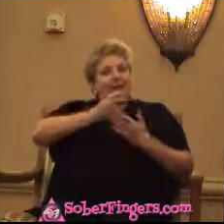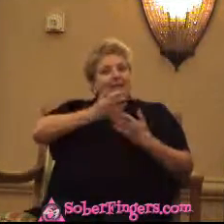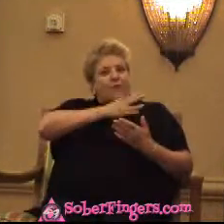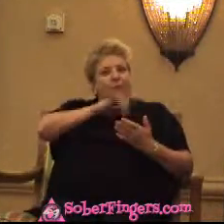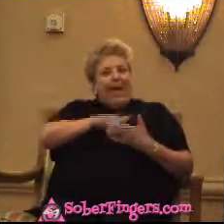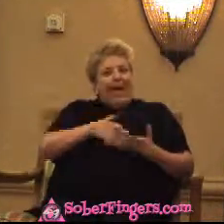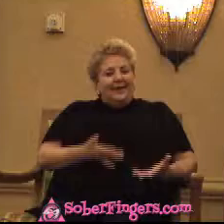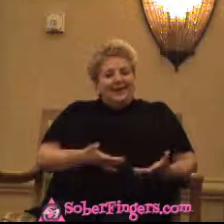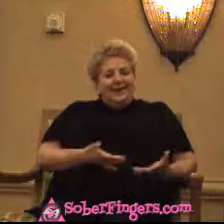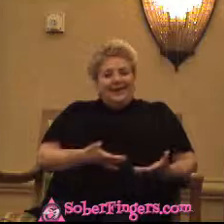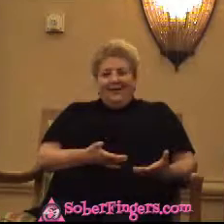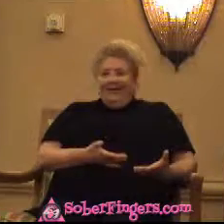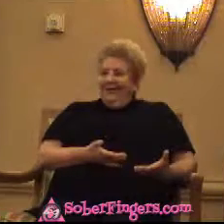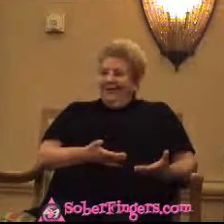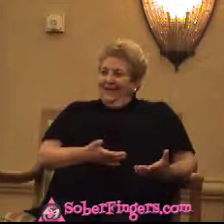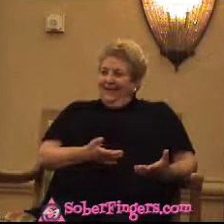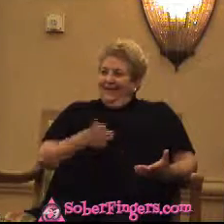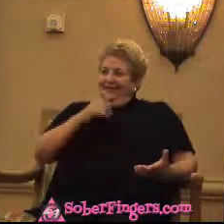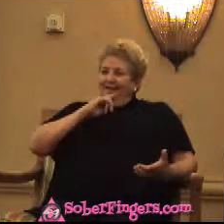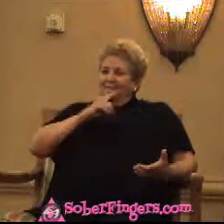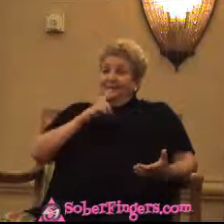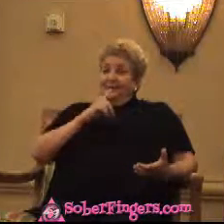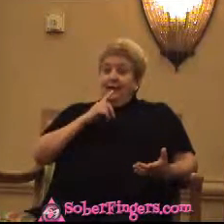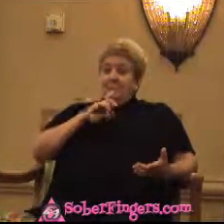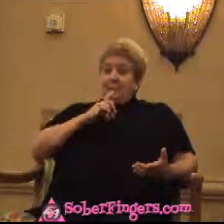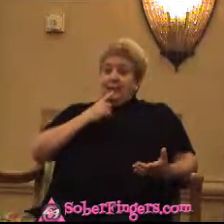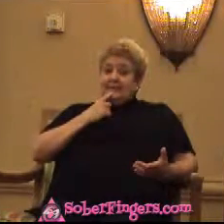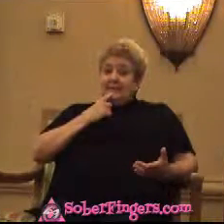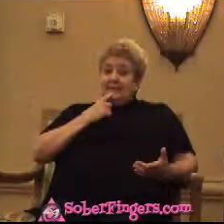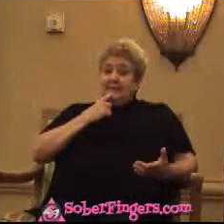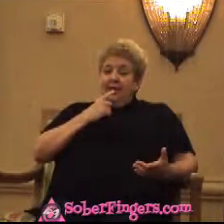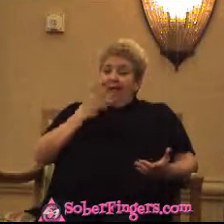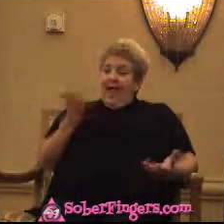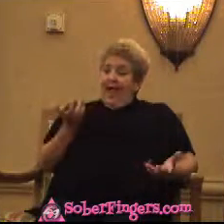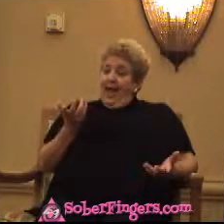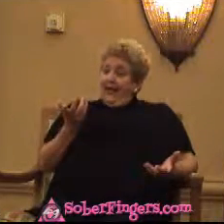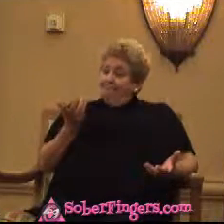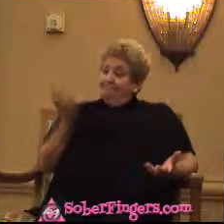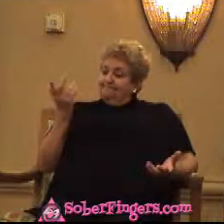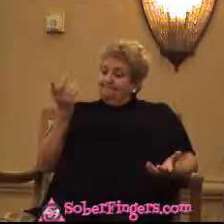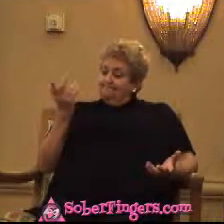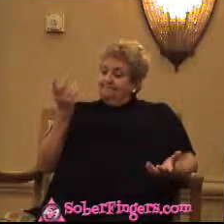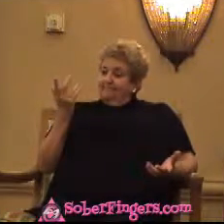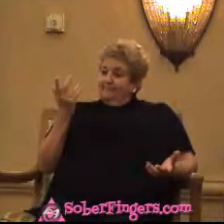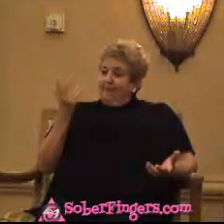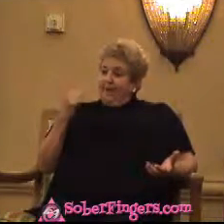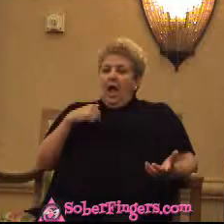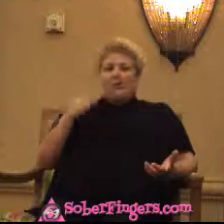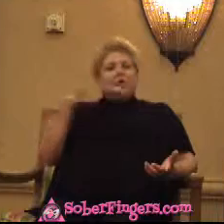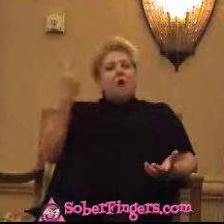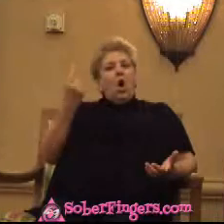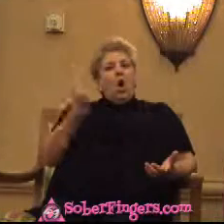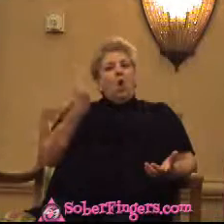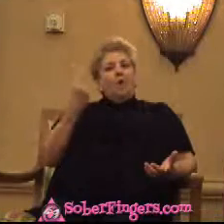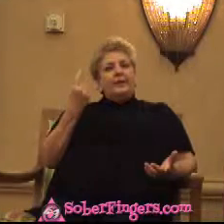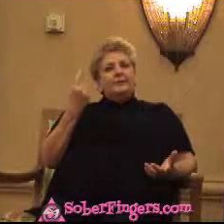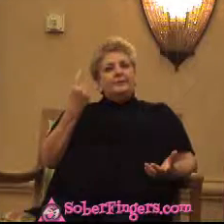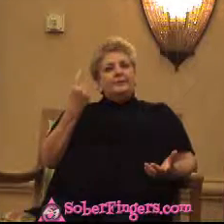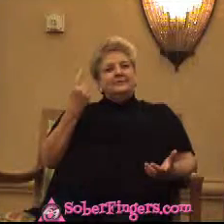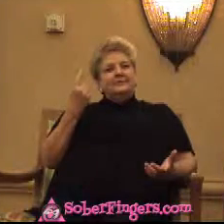And I'm serious as I'm standing here when I say that. Because I was always under the impression that, my case is different,